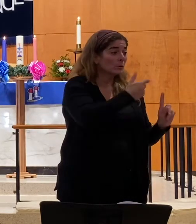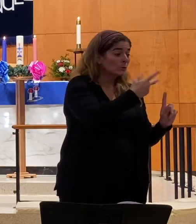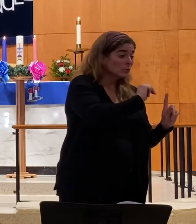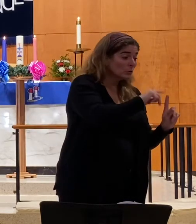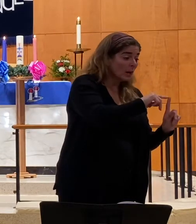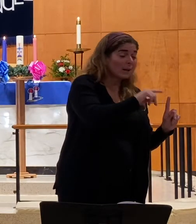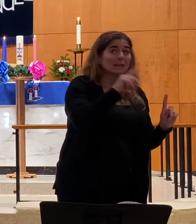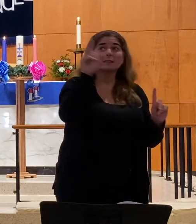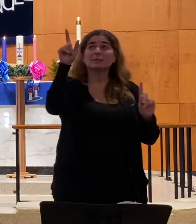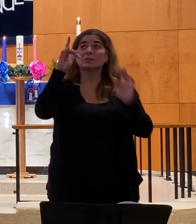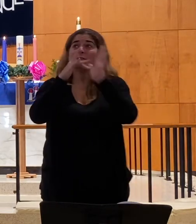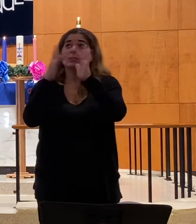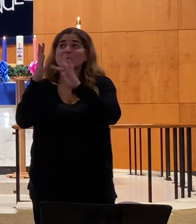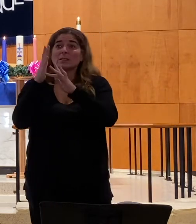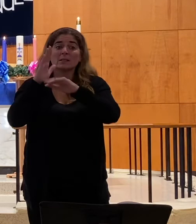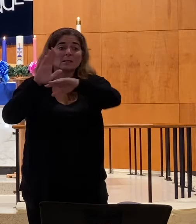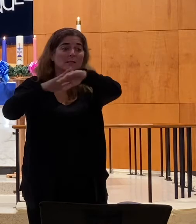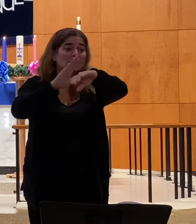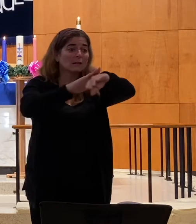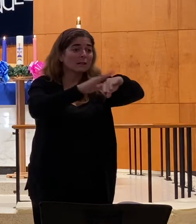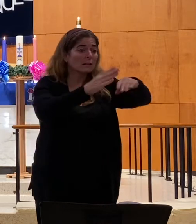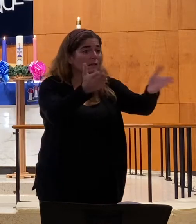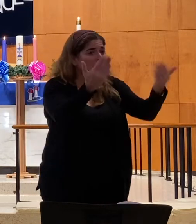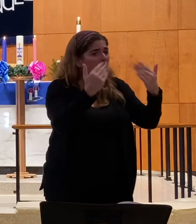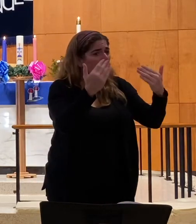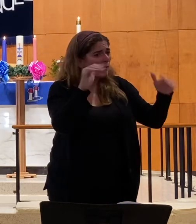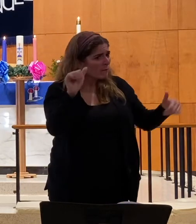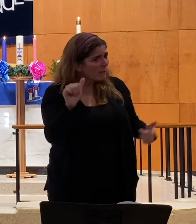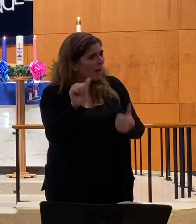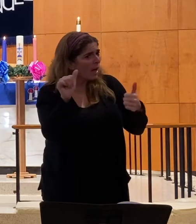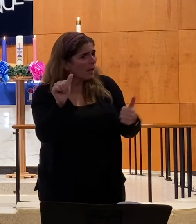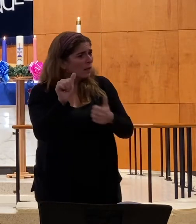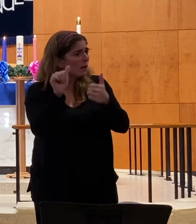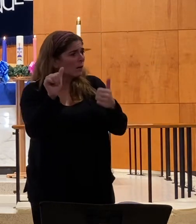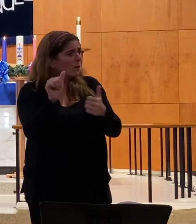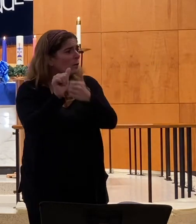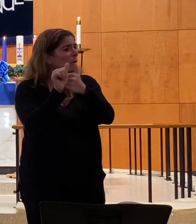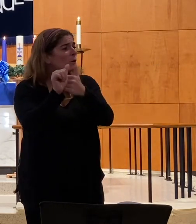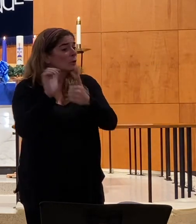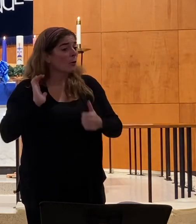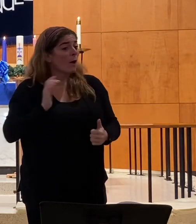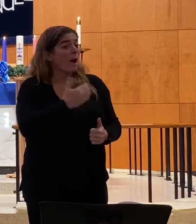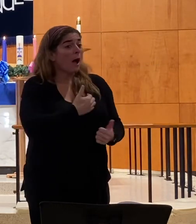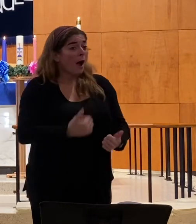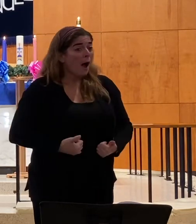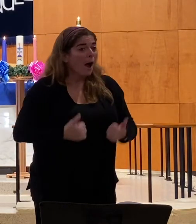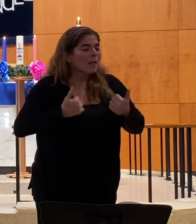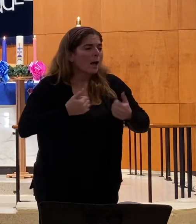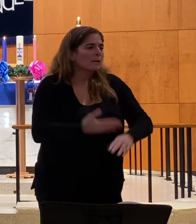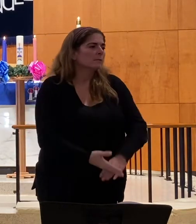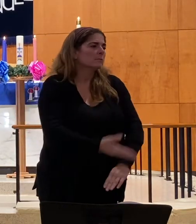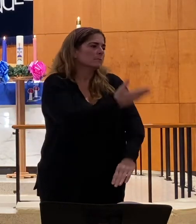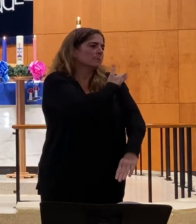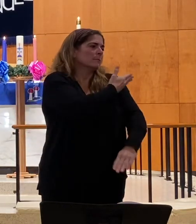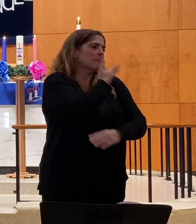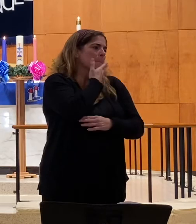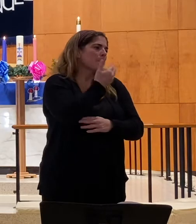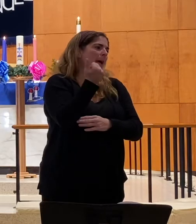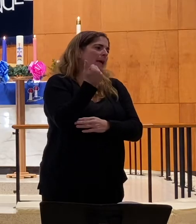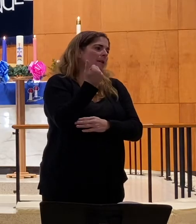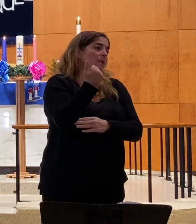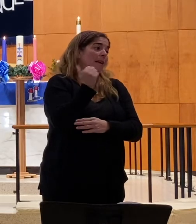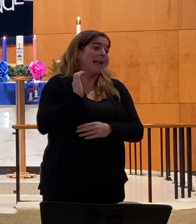called us to follow, so that our lives might become a